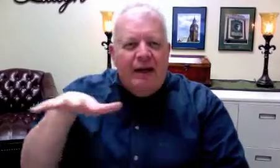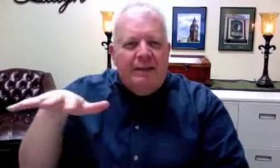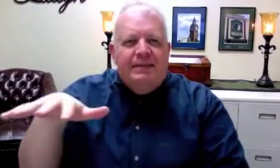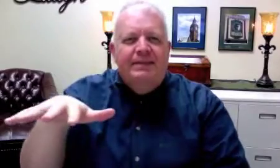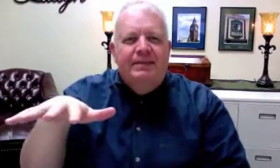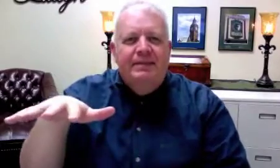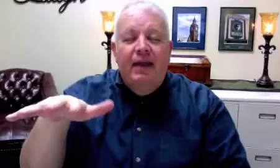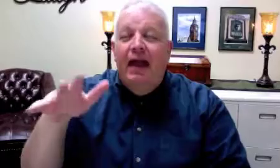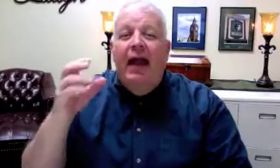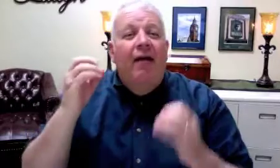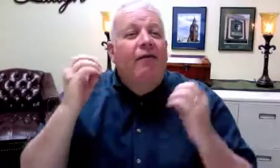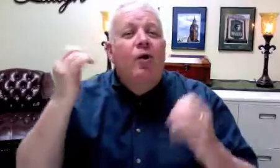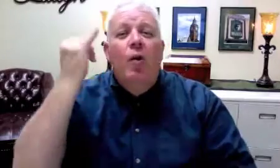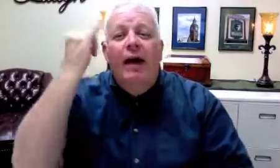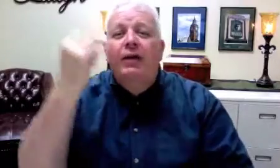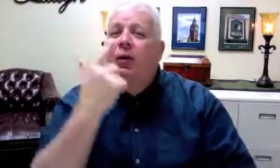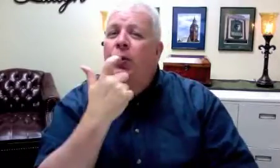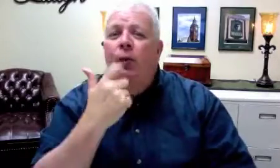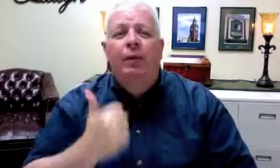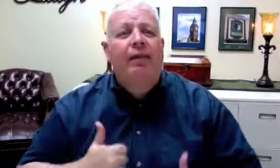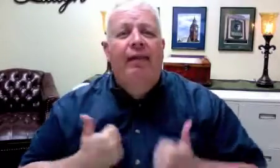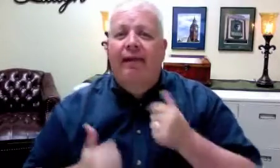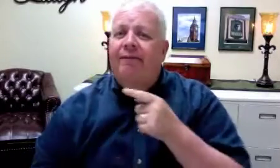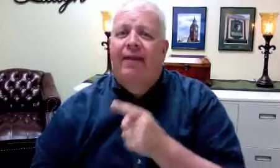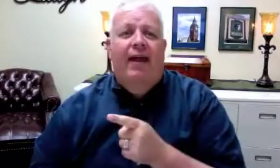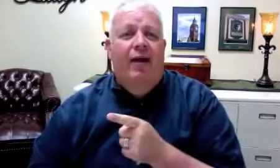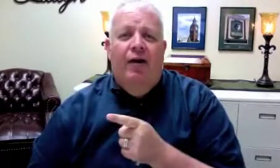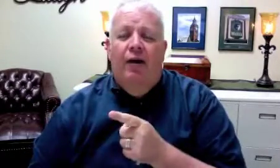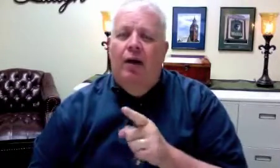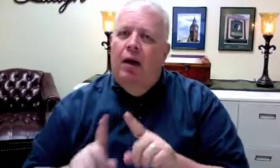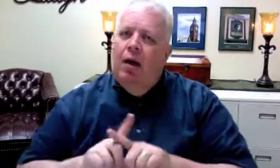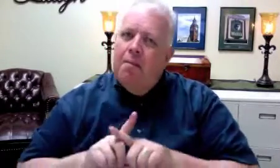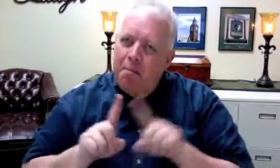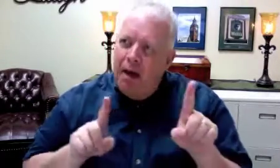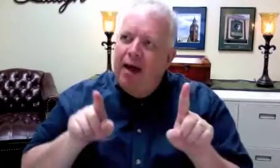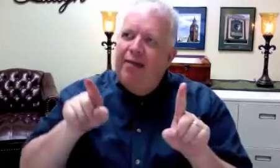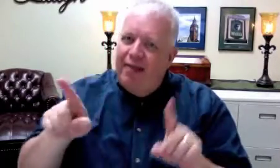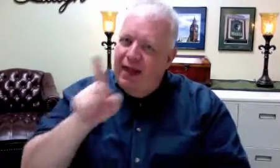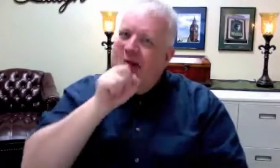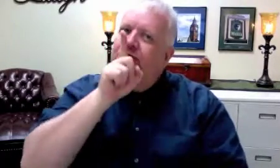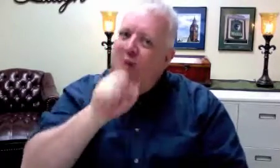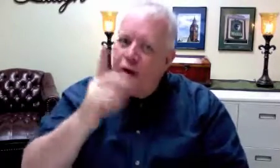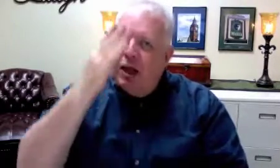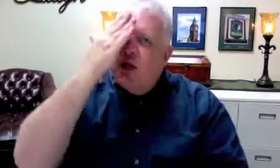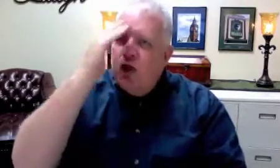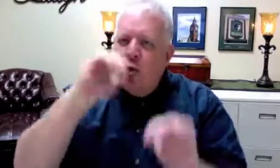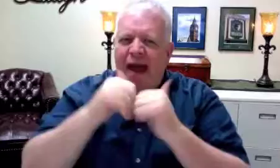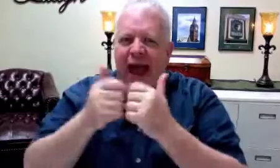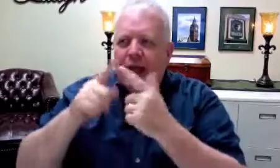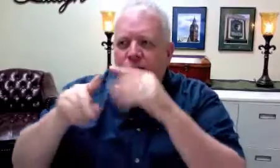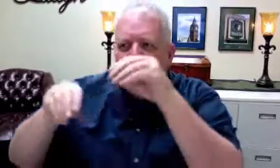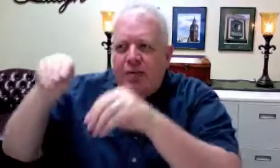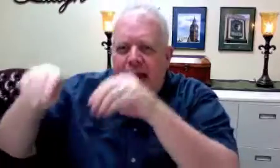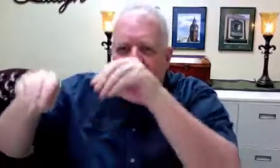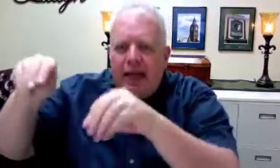I have no idea who lived there, but they certainly knew how to plant a beautiful yard.